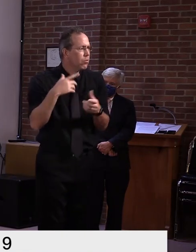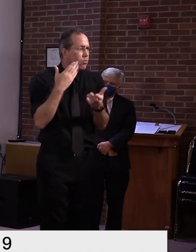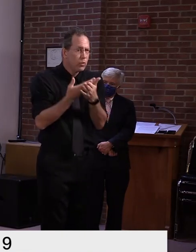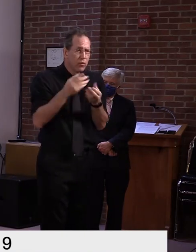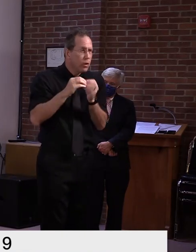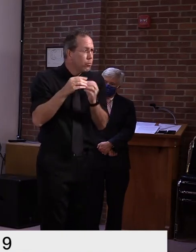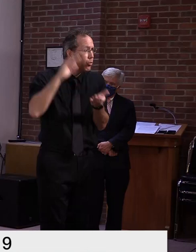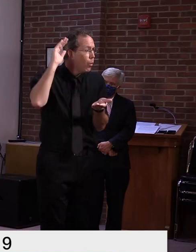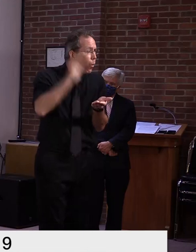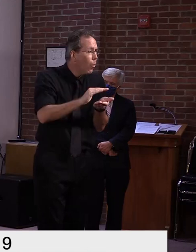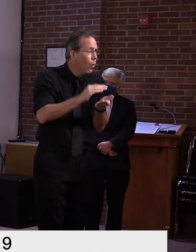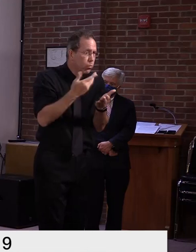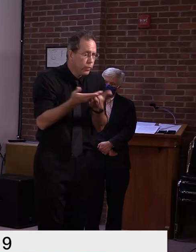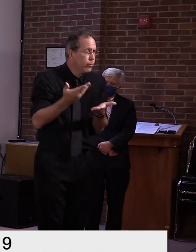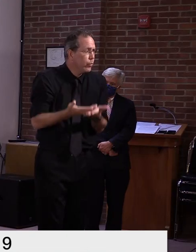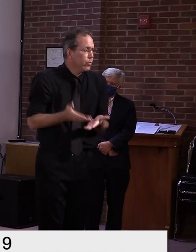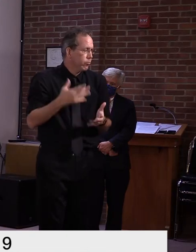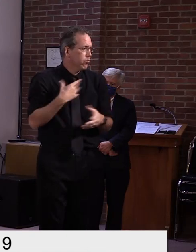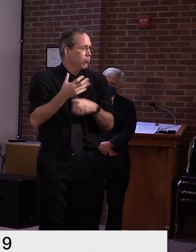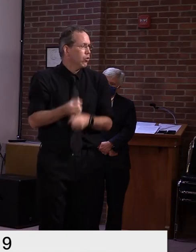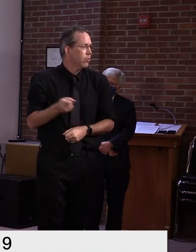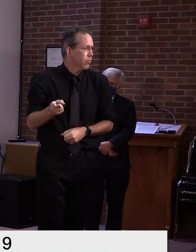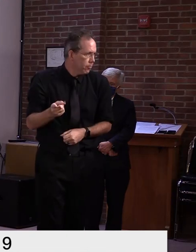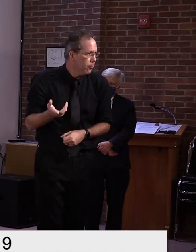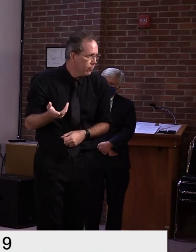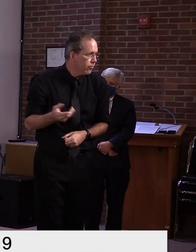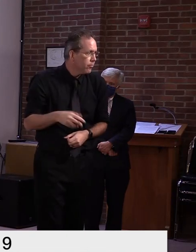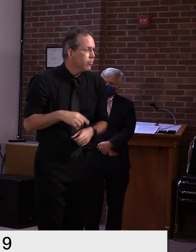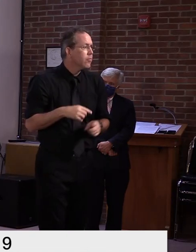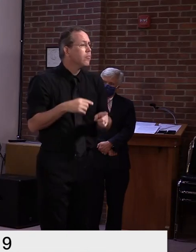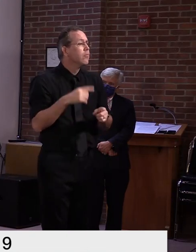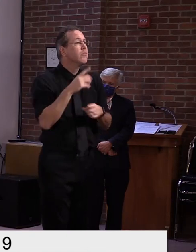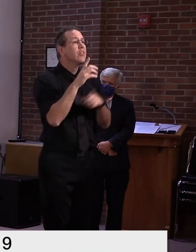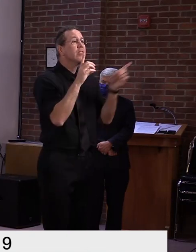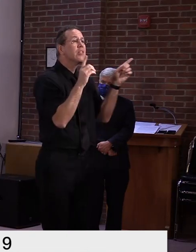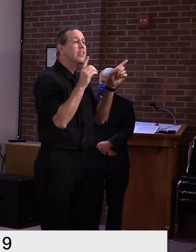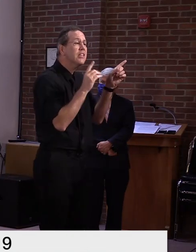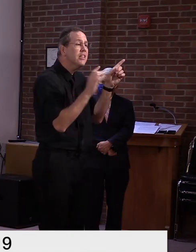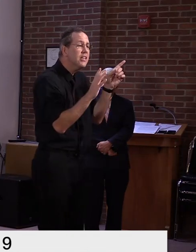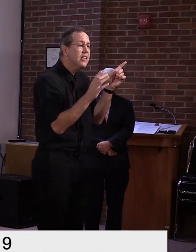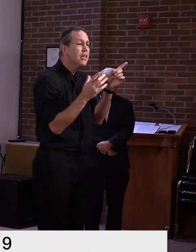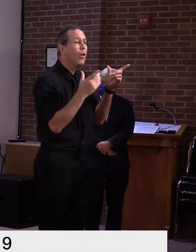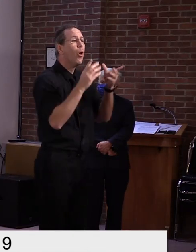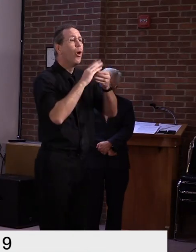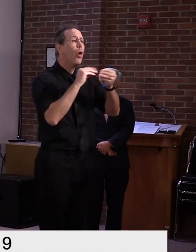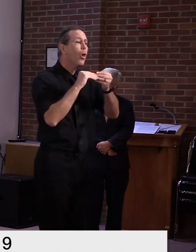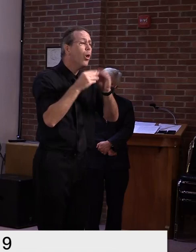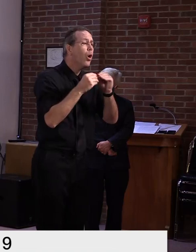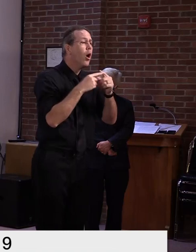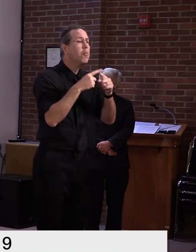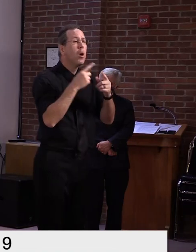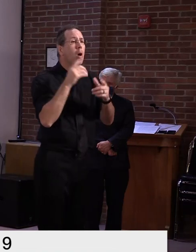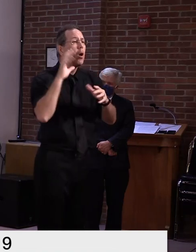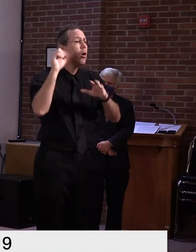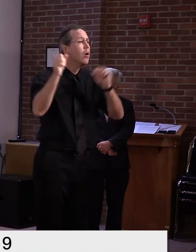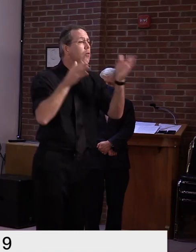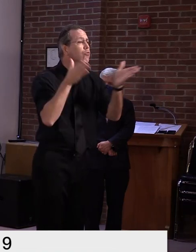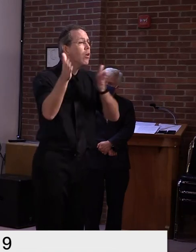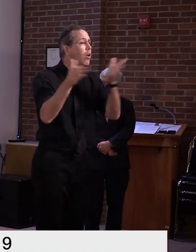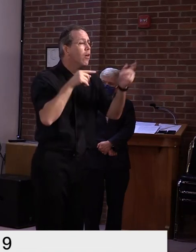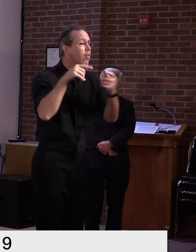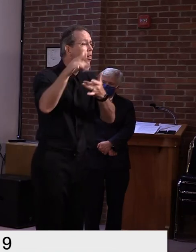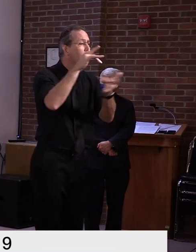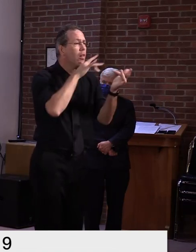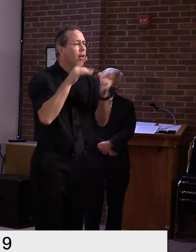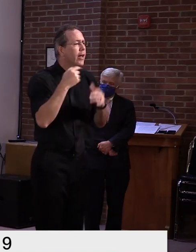say the CDC, when it came out with the travel guidelines, in fairness to them, I believe they said you should adhere to